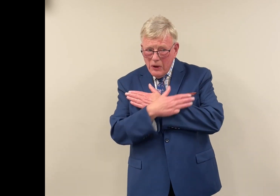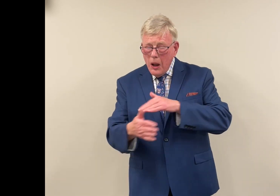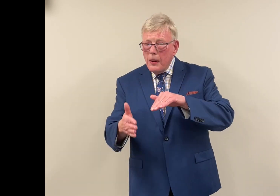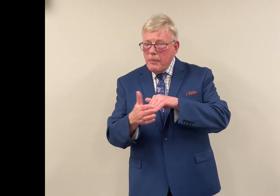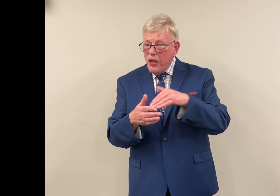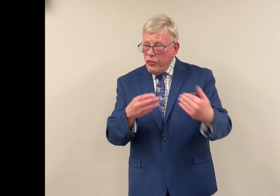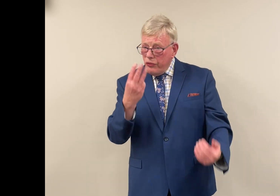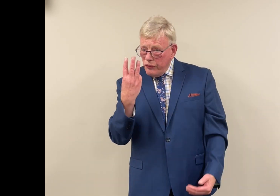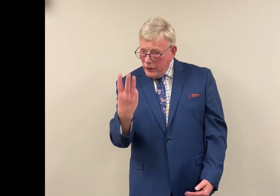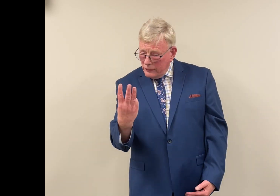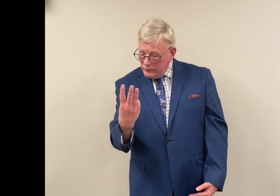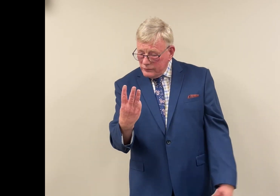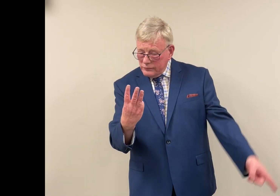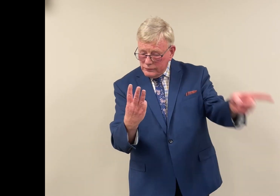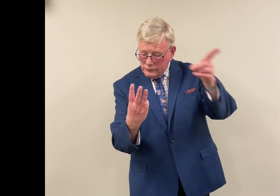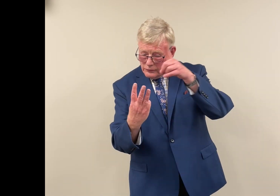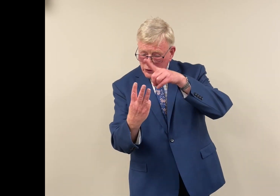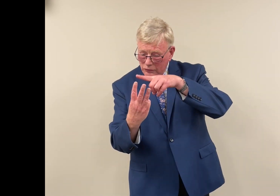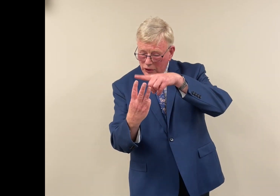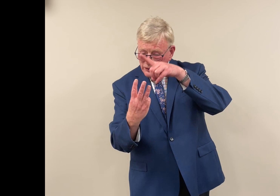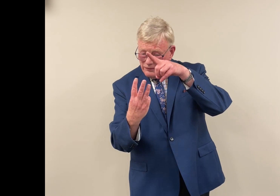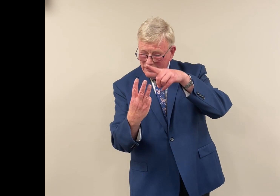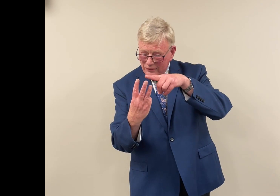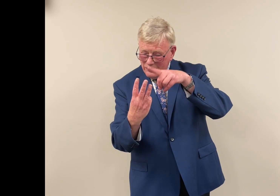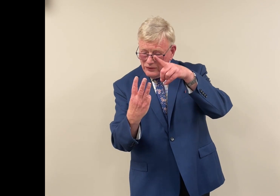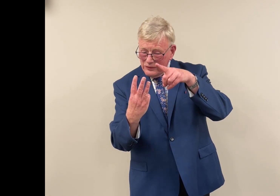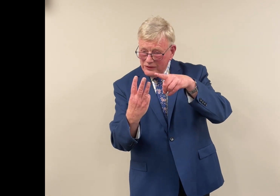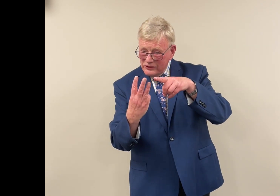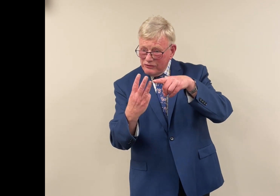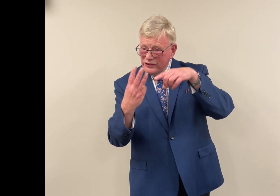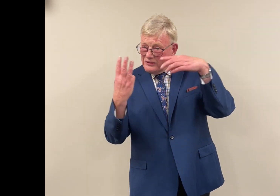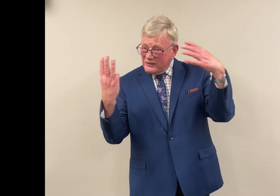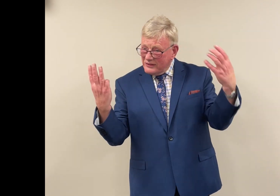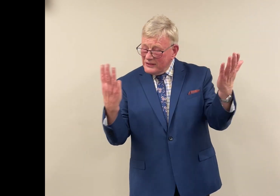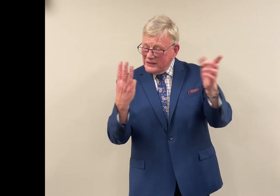and love. There's these three.